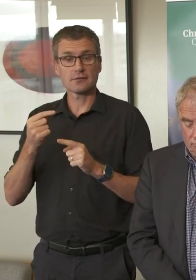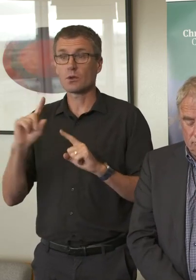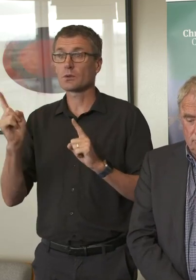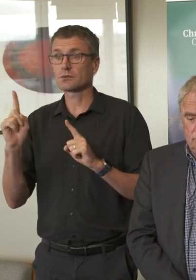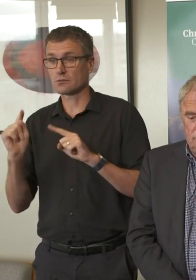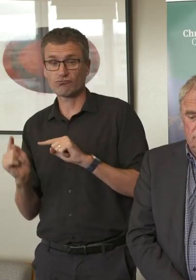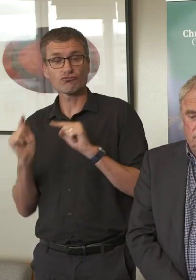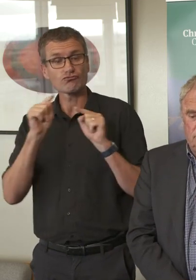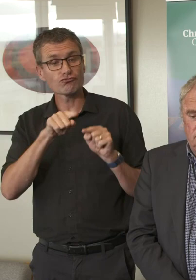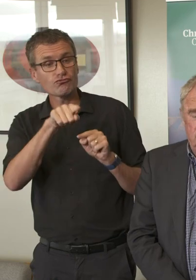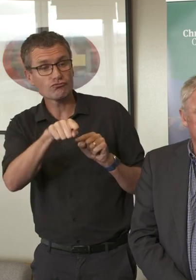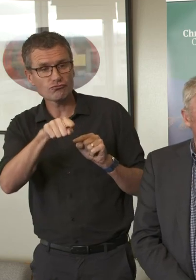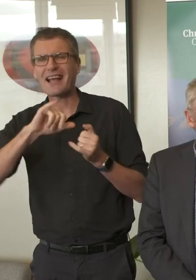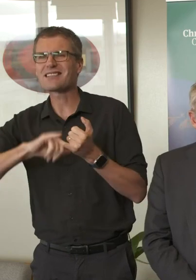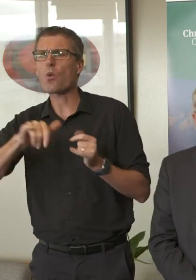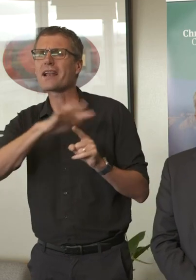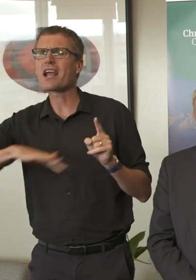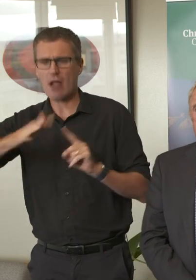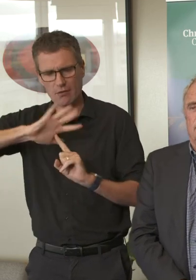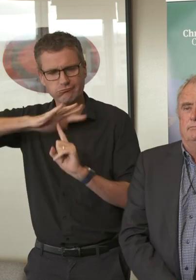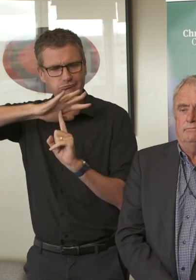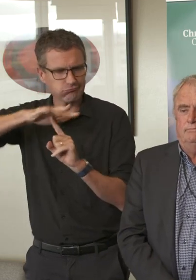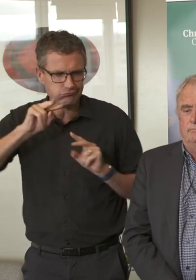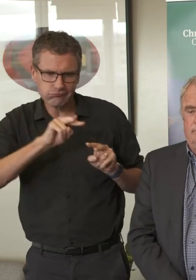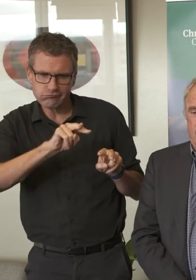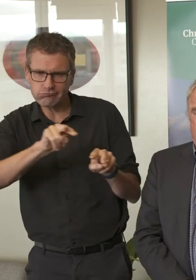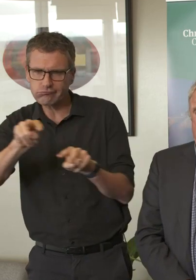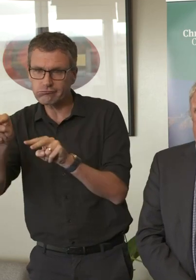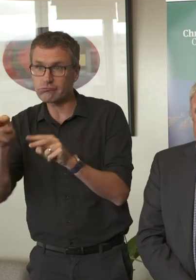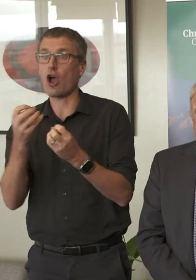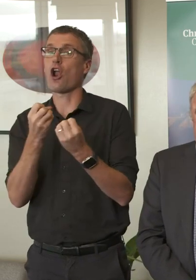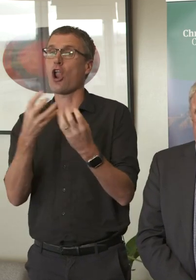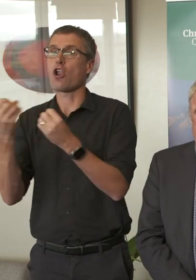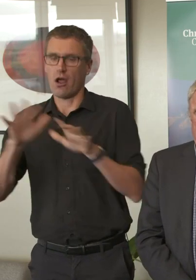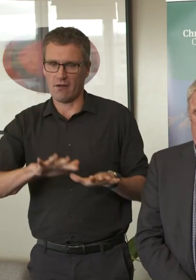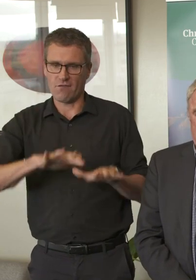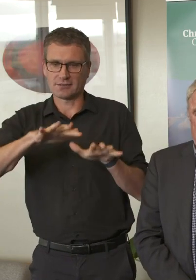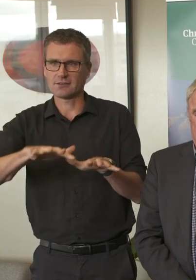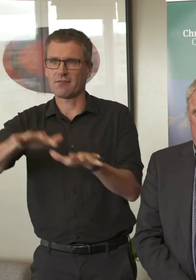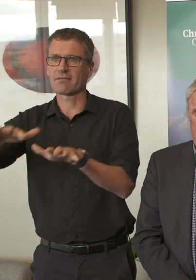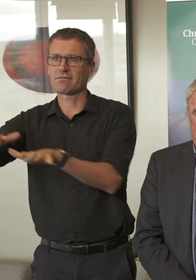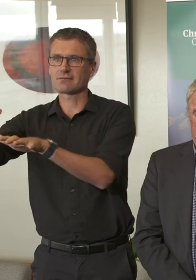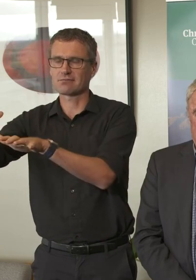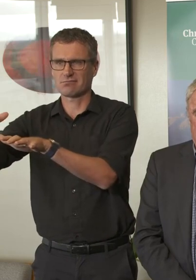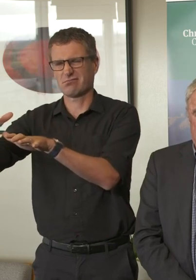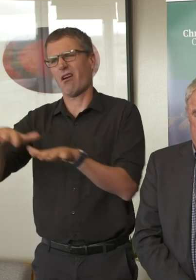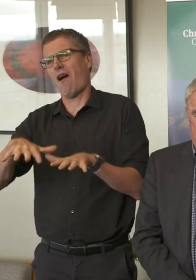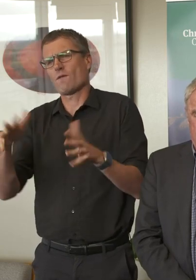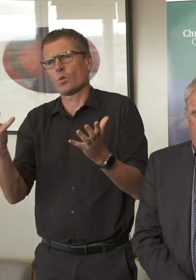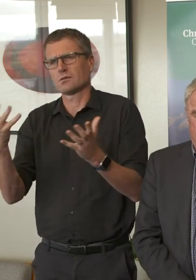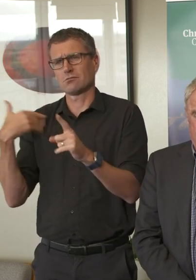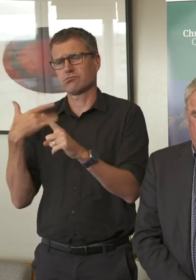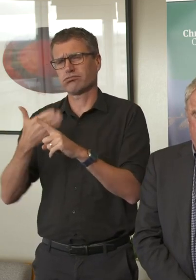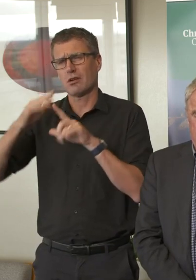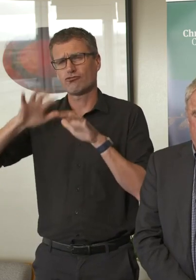Selwyn district. Obviously a lot of surface flooding, which is to be expected when you consider the amount of rain that